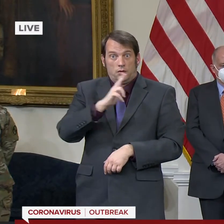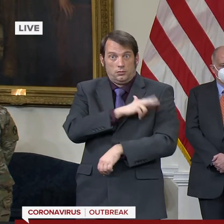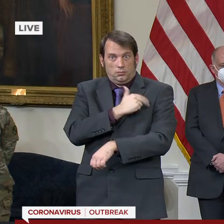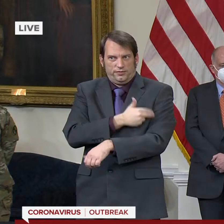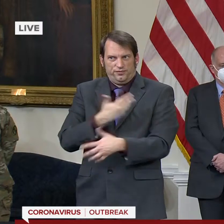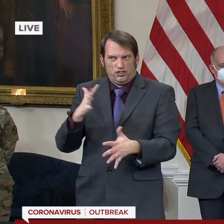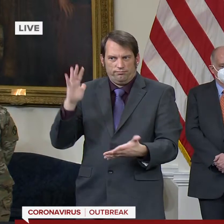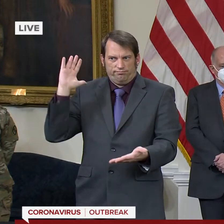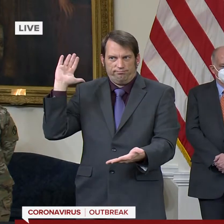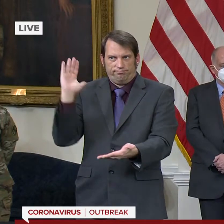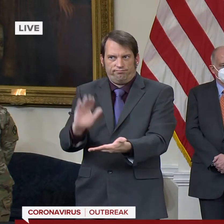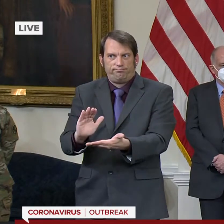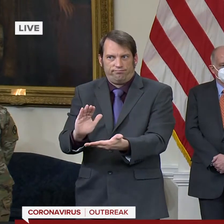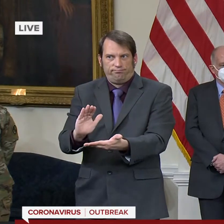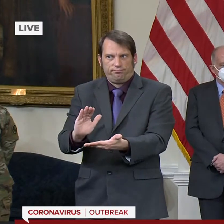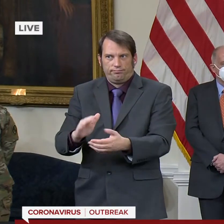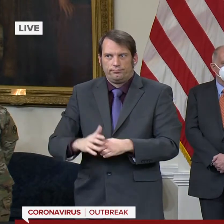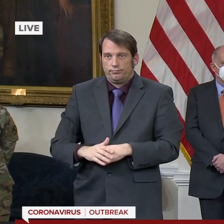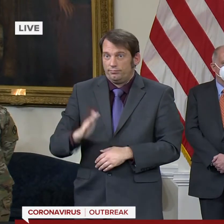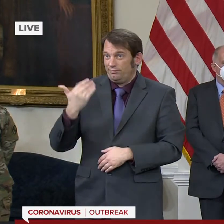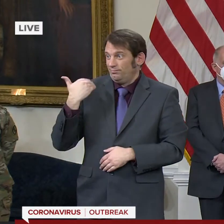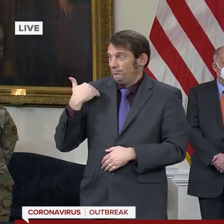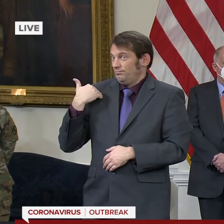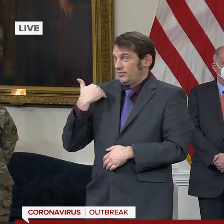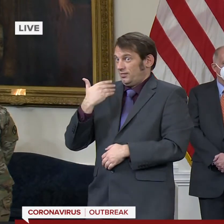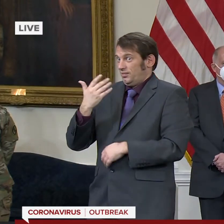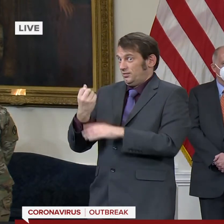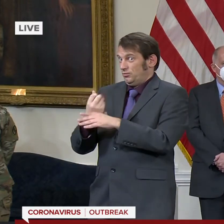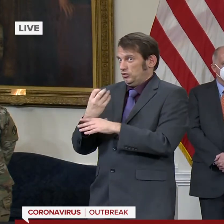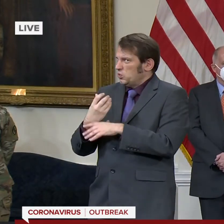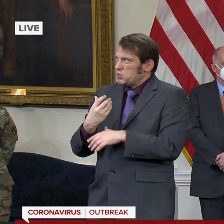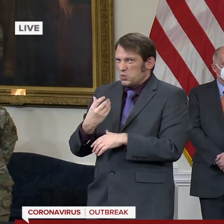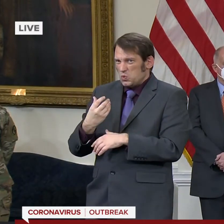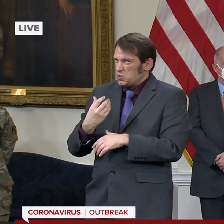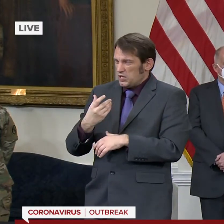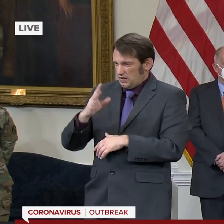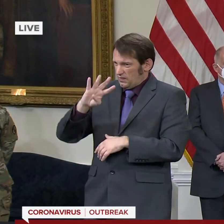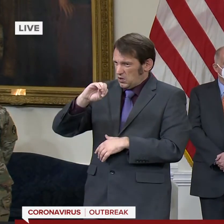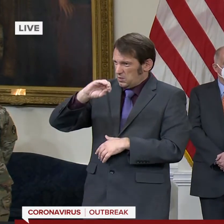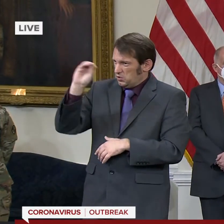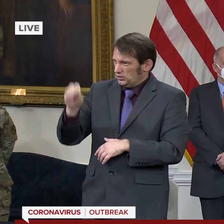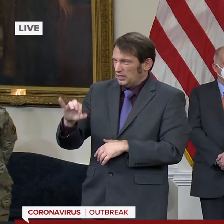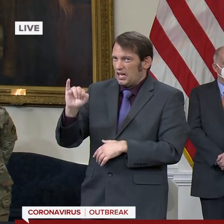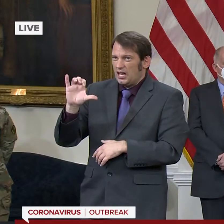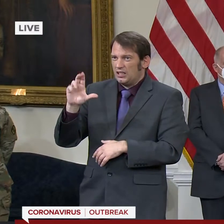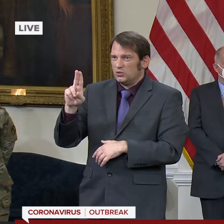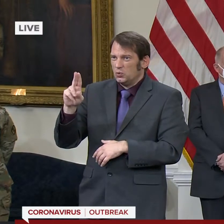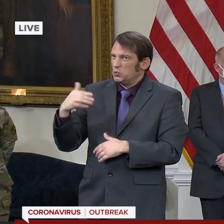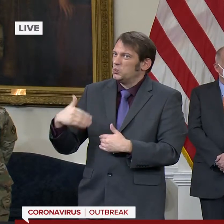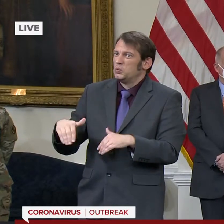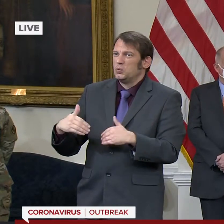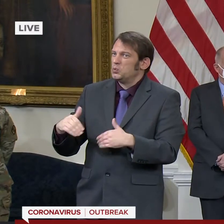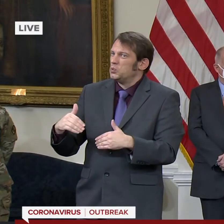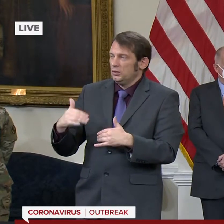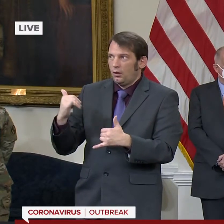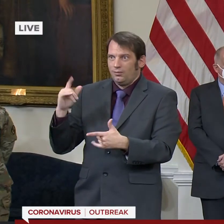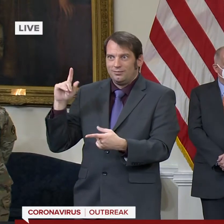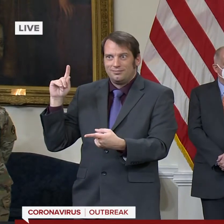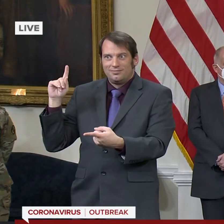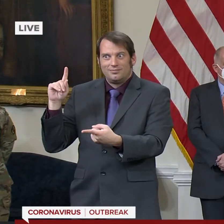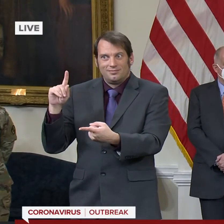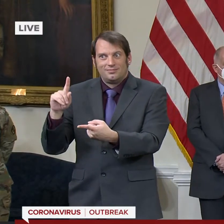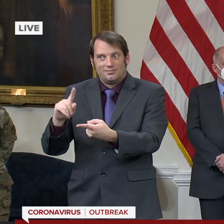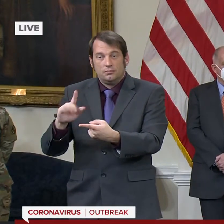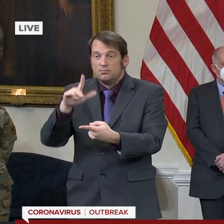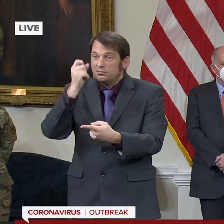in the spring. This change undoubtedly helped our hospitals respond well. We are, by no means, out of the fight, and we